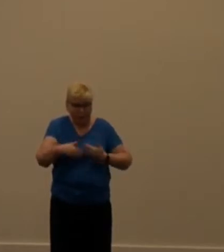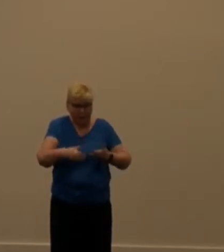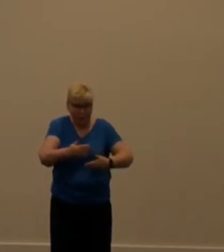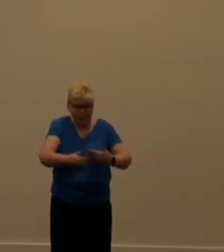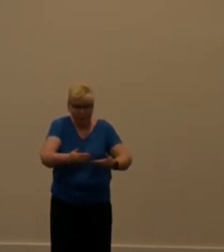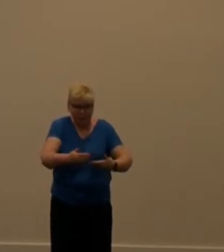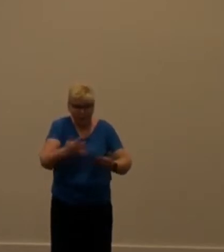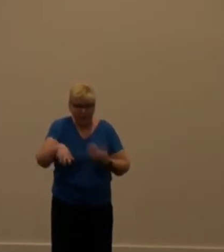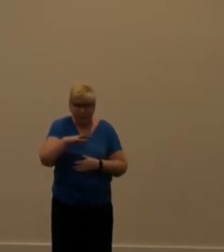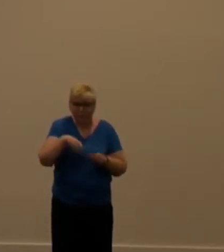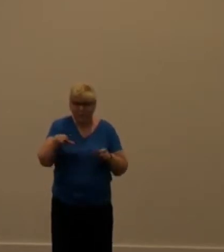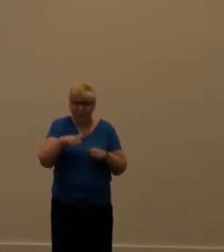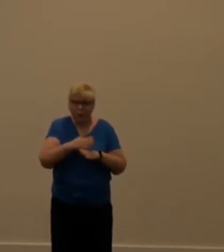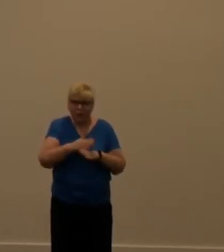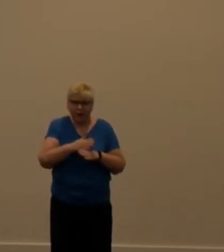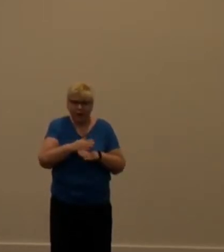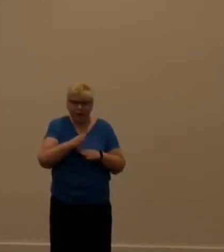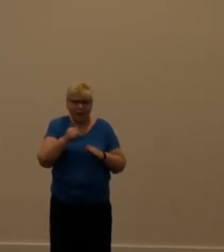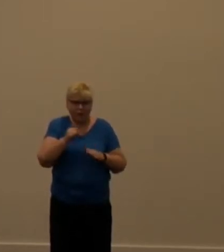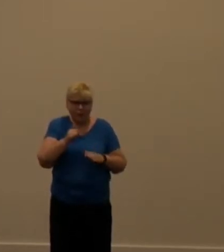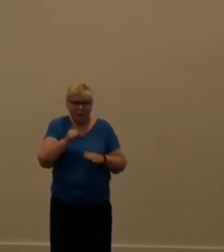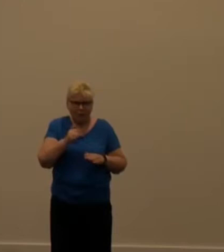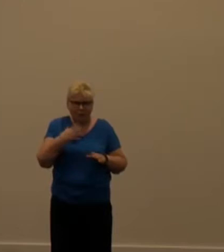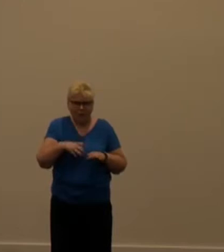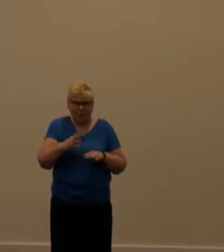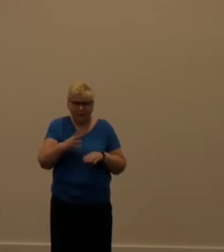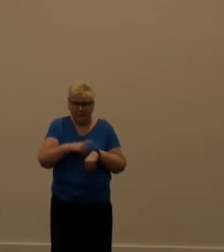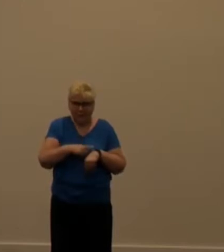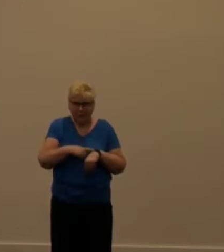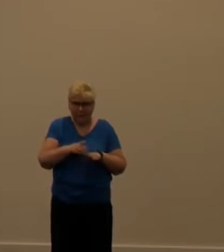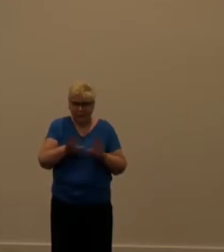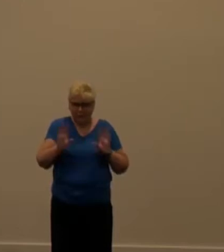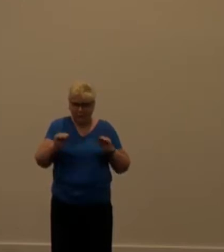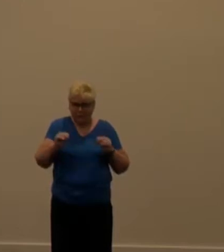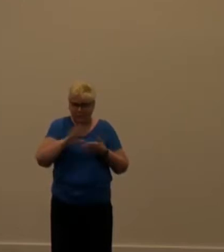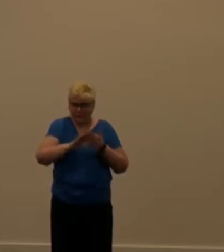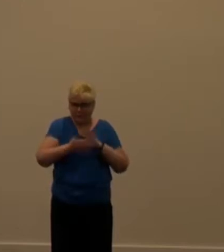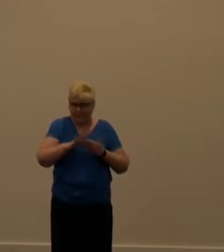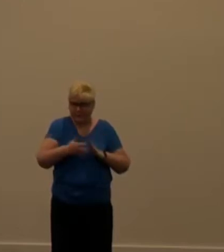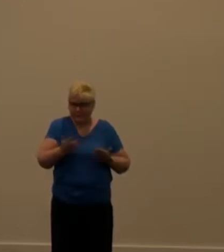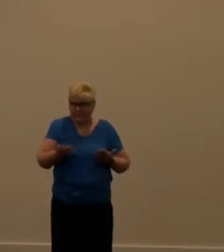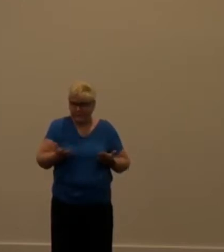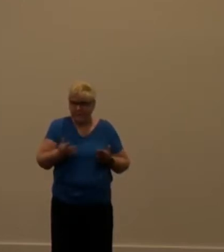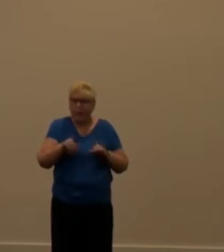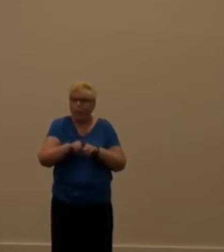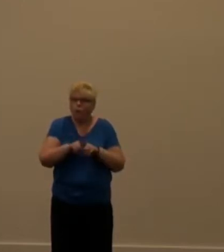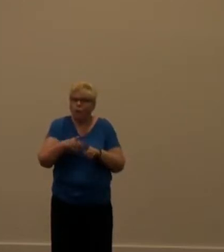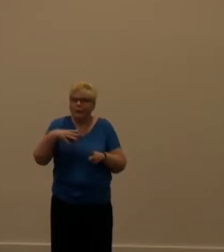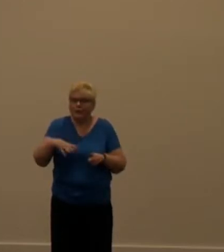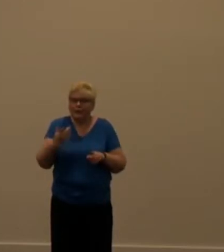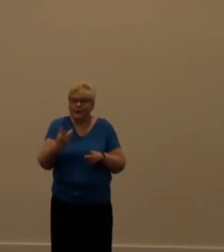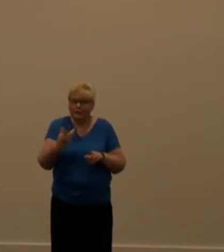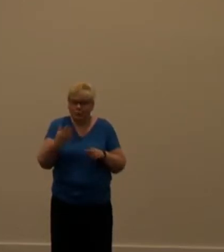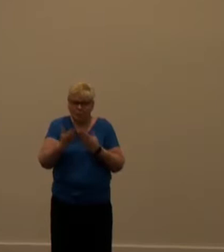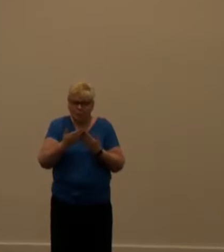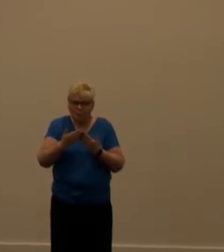working. Okay, wouldn't it be time to actually call it quits? We're done here. But it also requires that there is someone